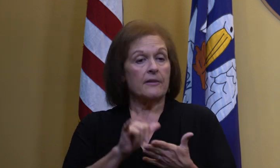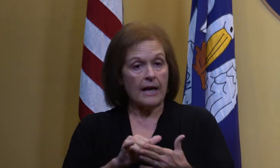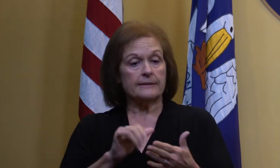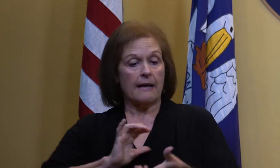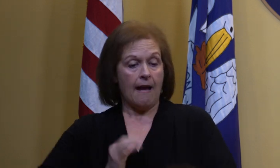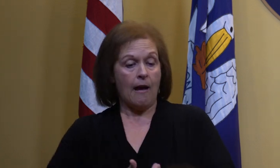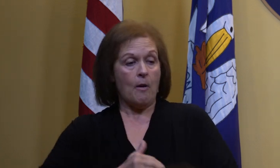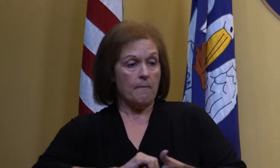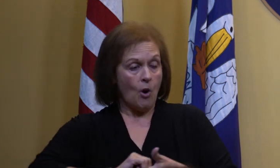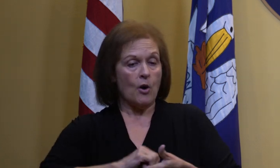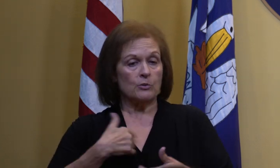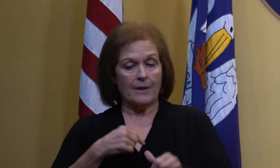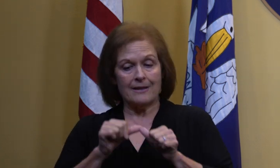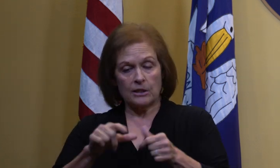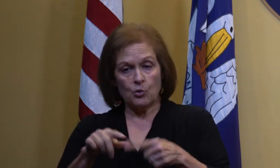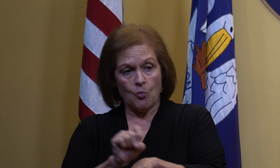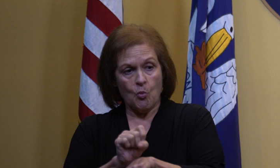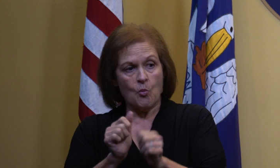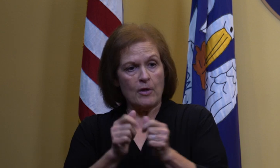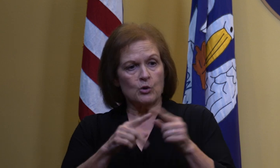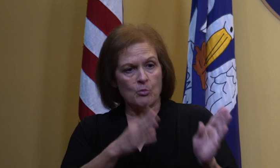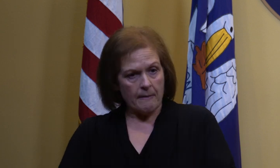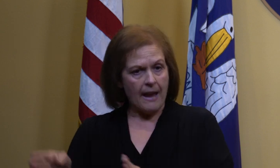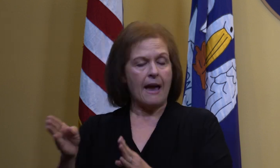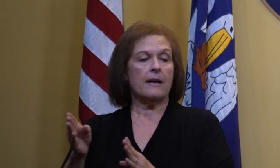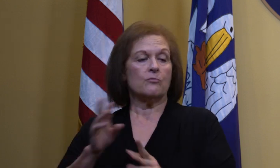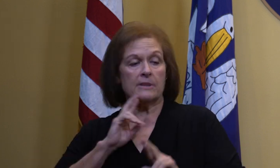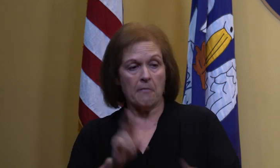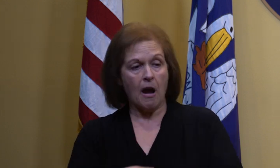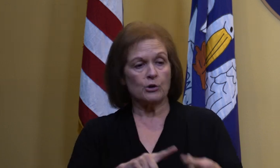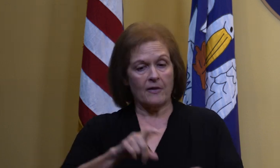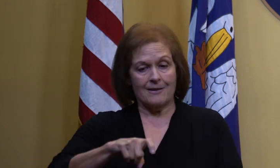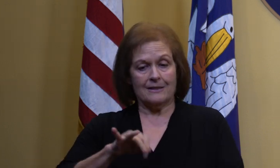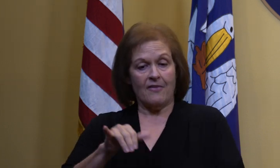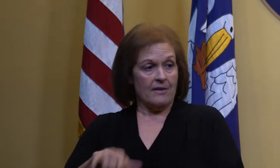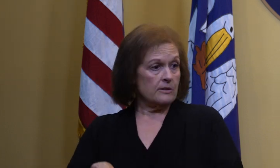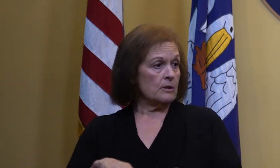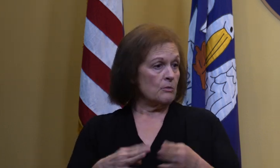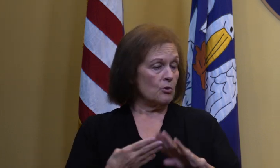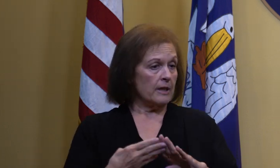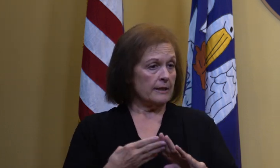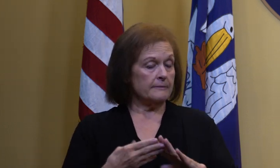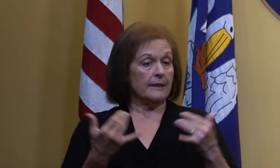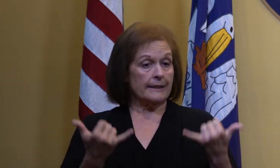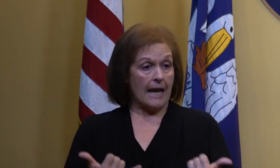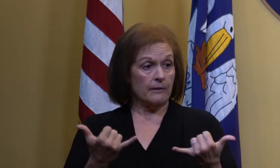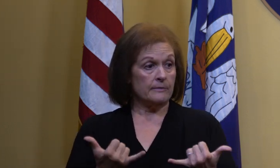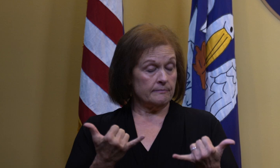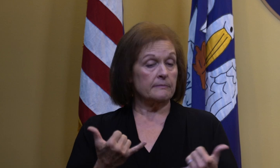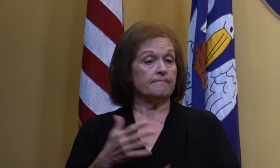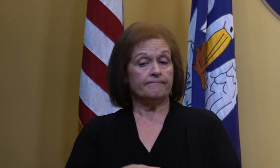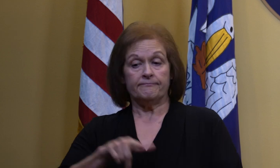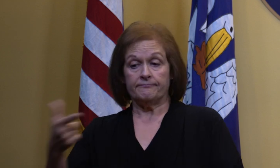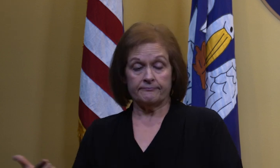partners that we're continuing to work with to prepare and to respond to the needs of this community. So without further ado, you're going to